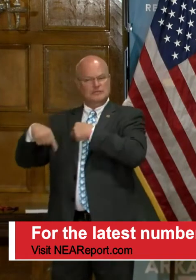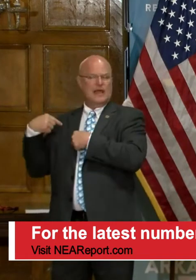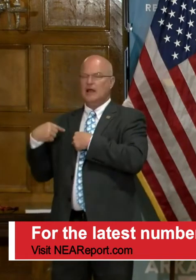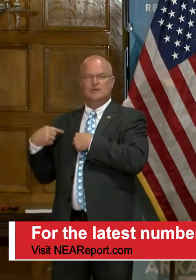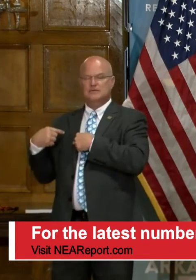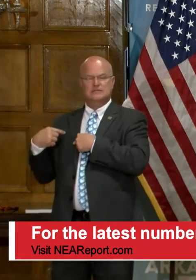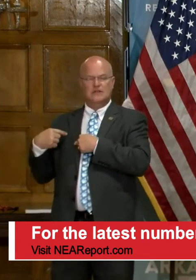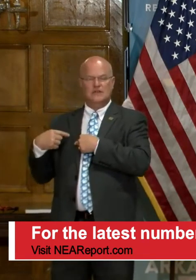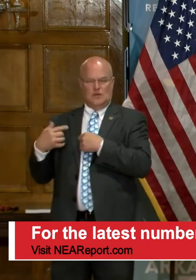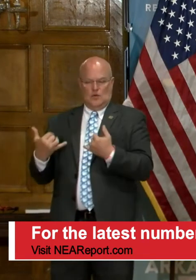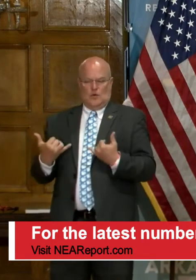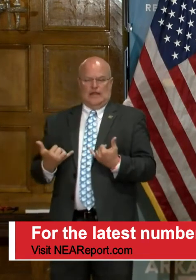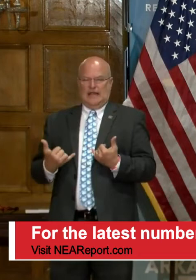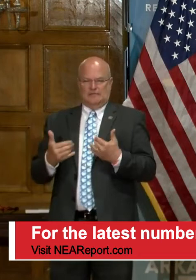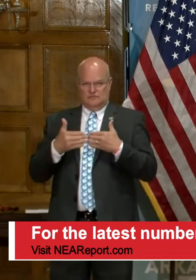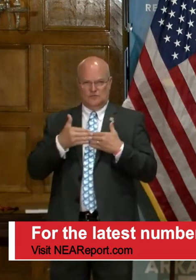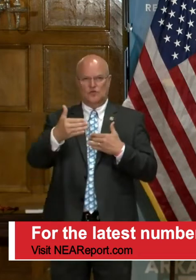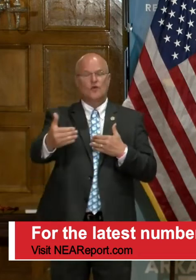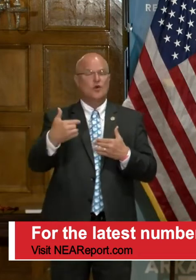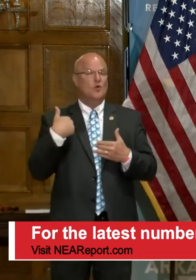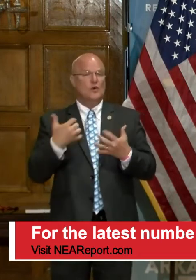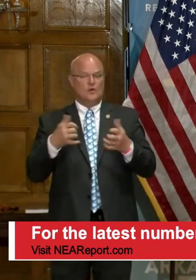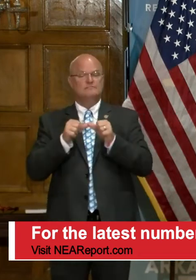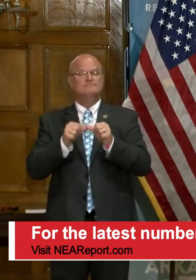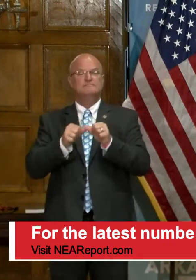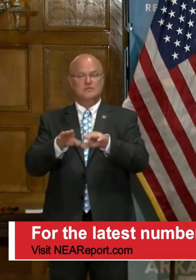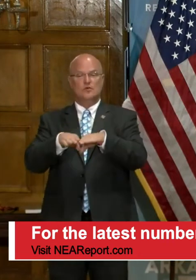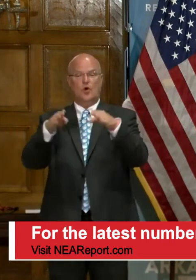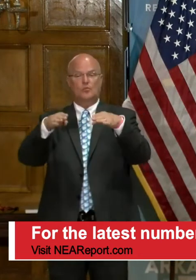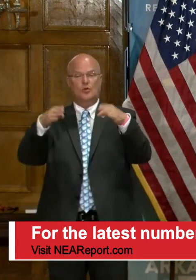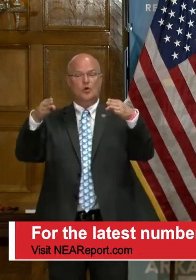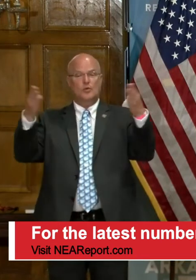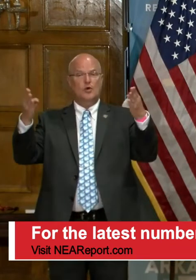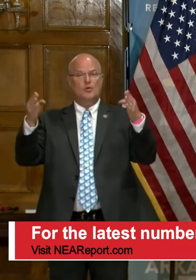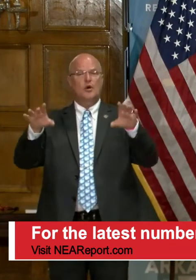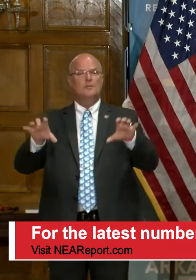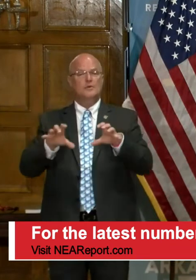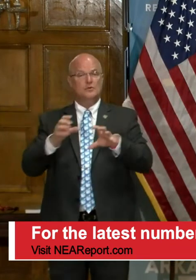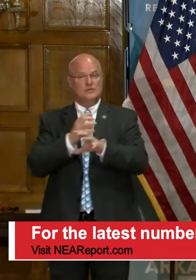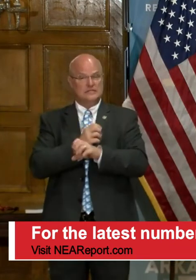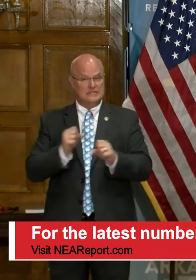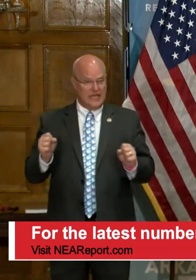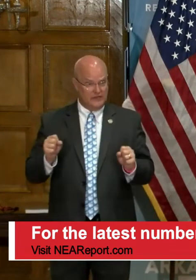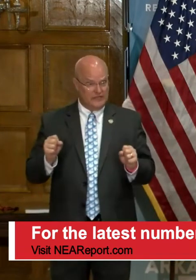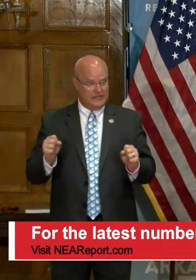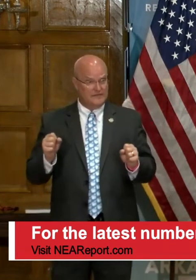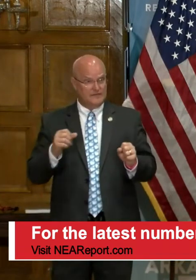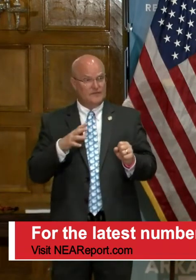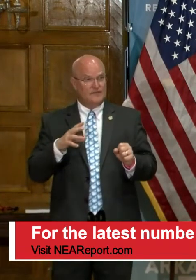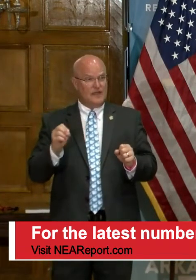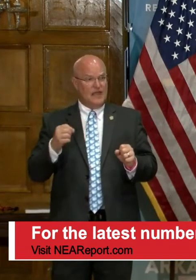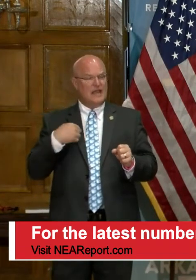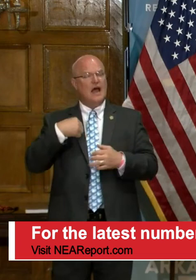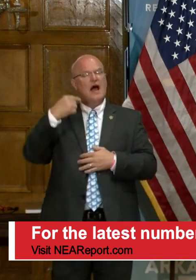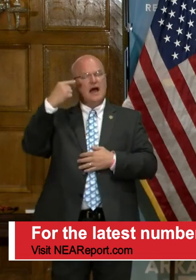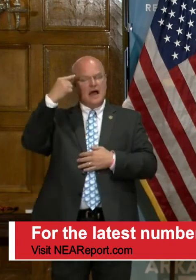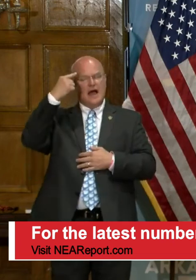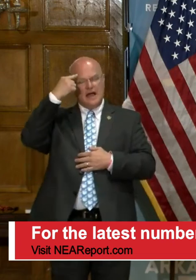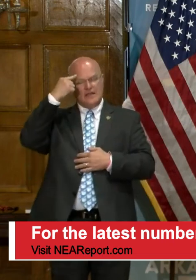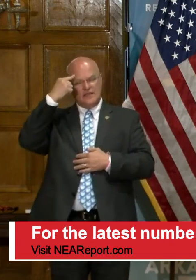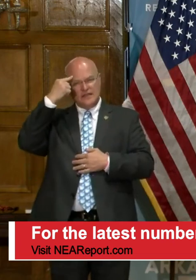from where we are right now. We want to continue to open up, but we want to do it safely. And I think